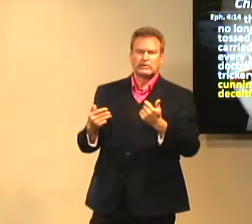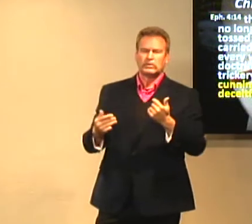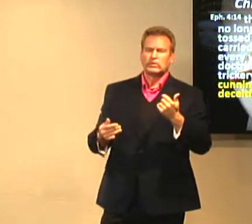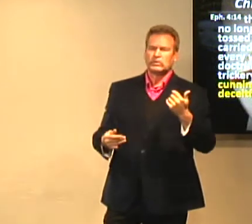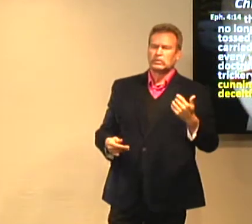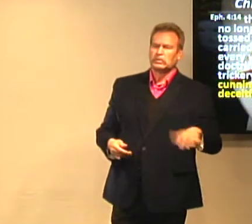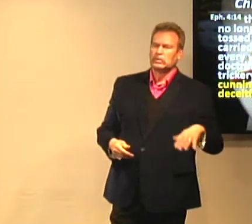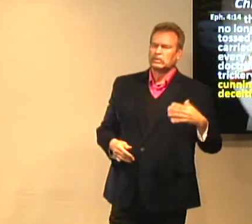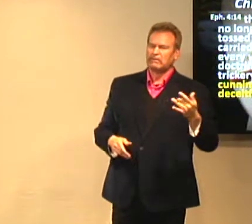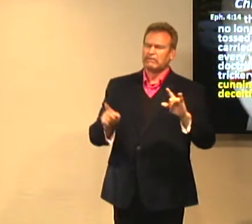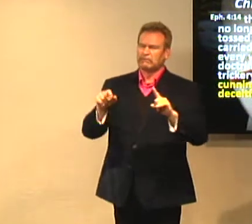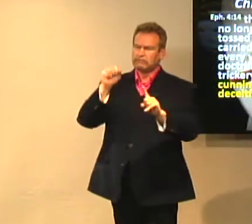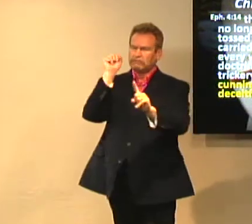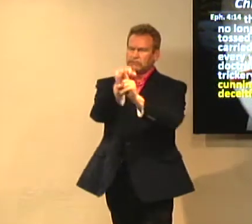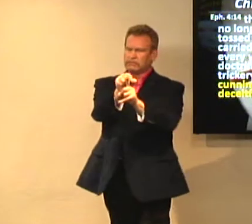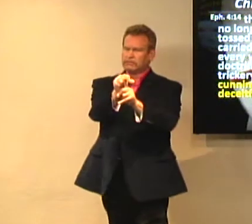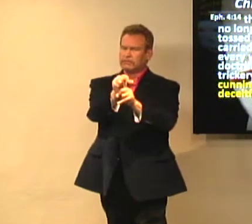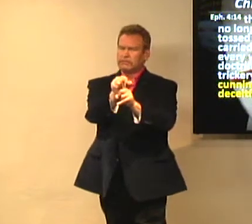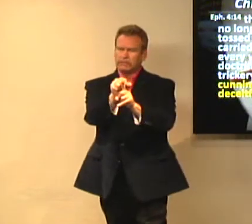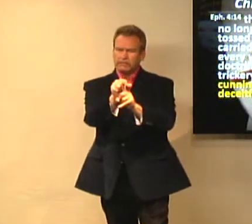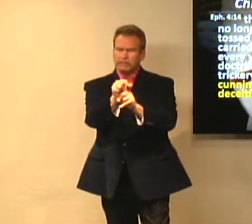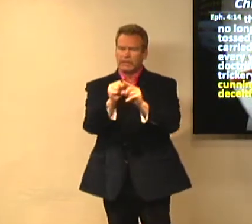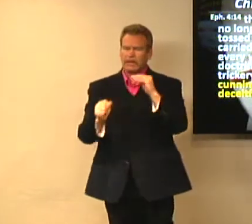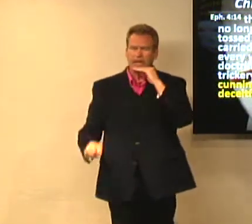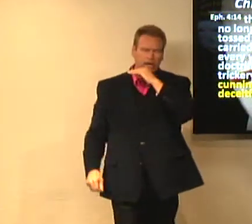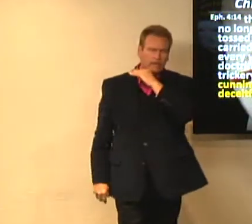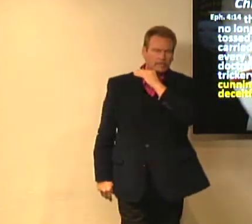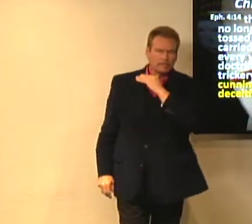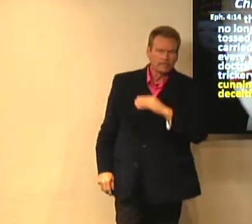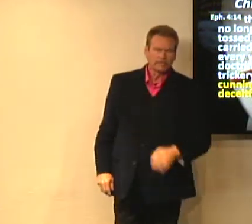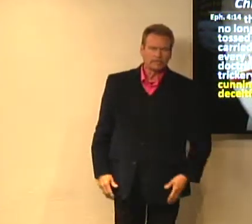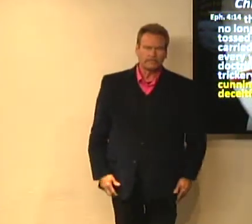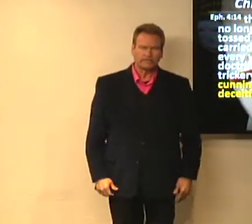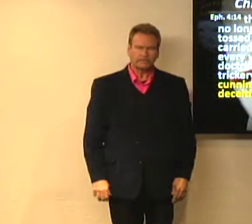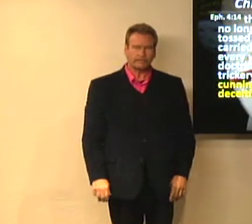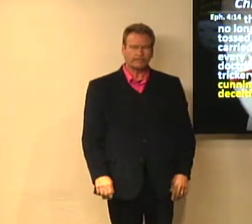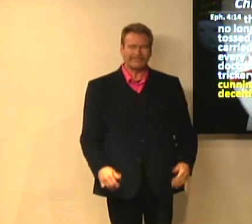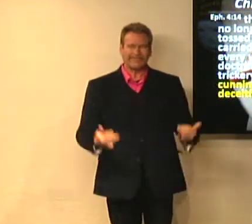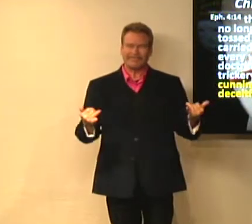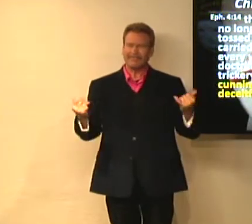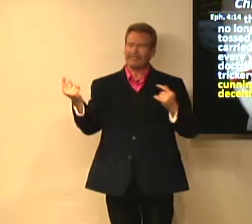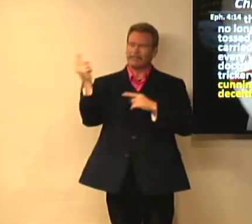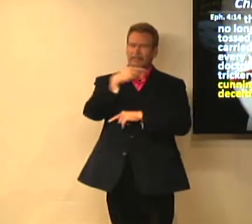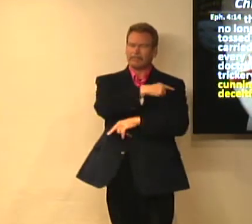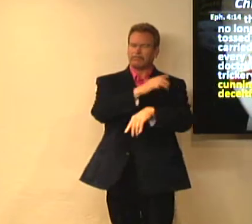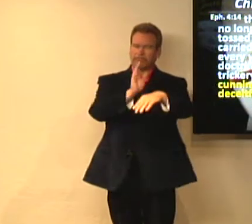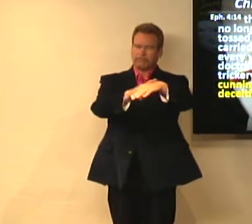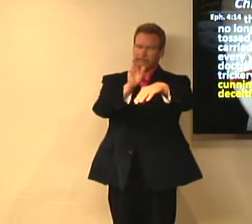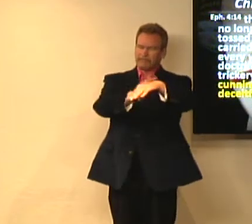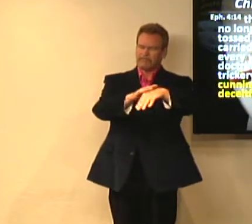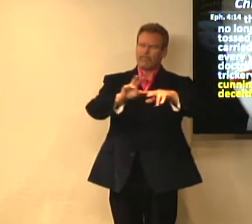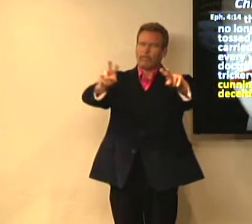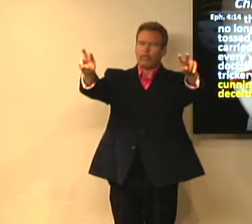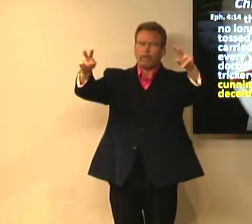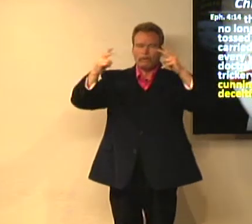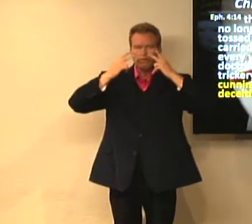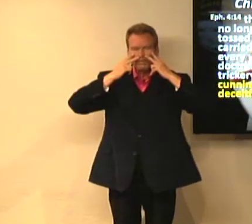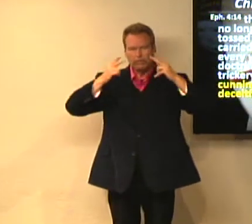ministry. We have to be careful, be cautious of the lies and the deceit. So I just want to warn